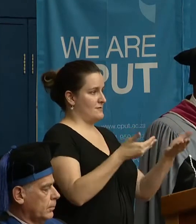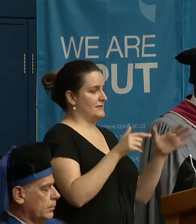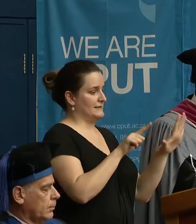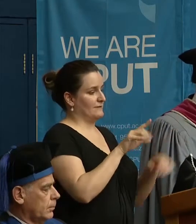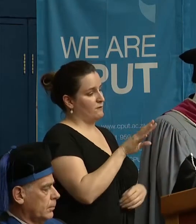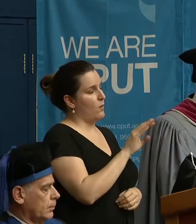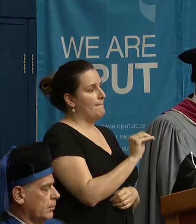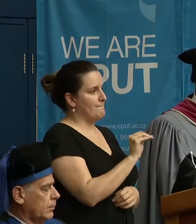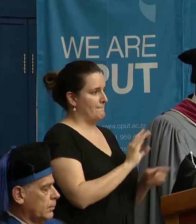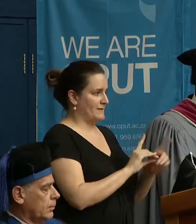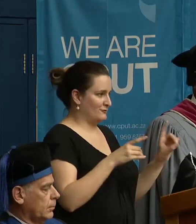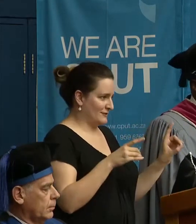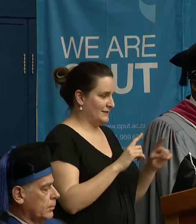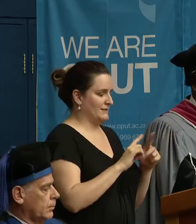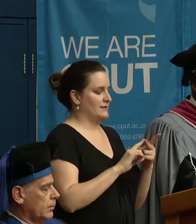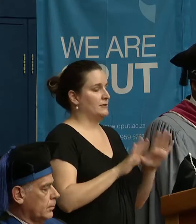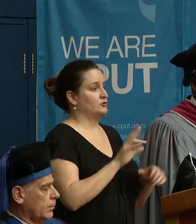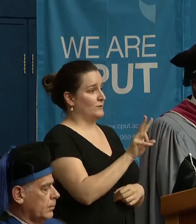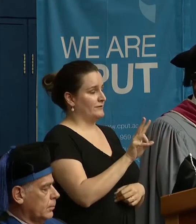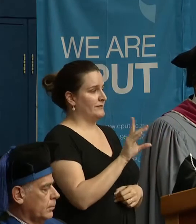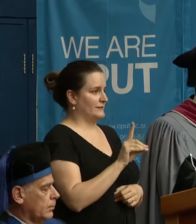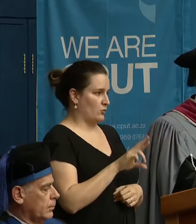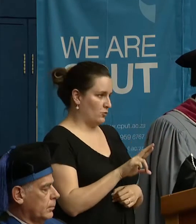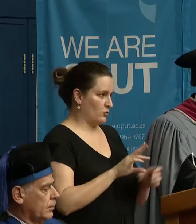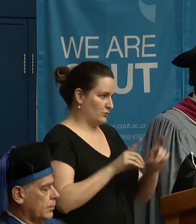master's degrees and 12 doctoral degrees.